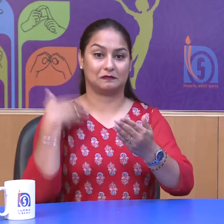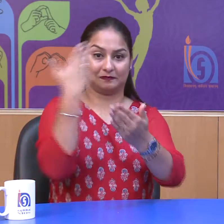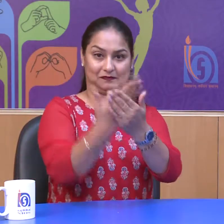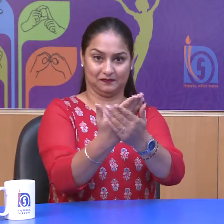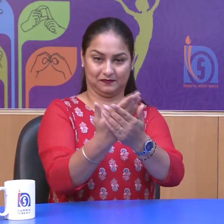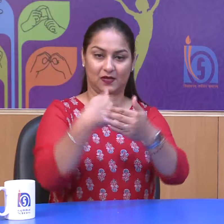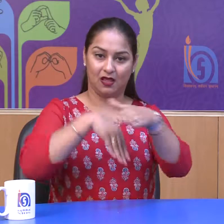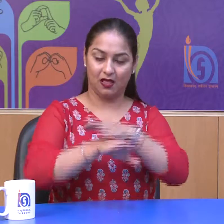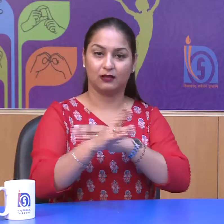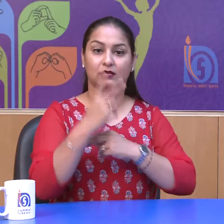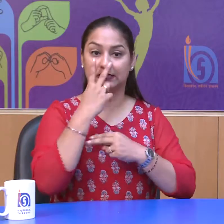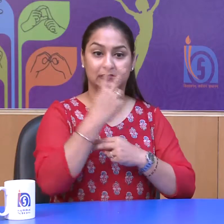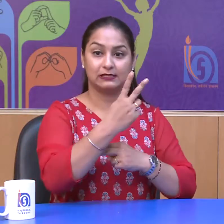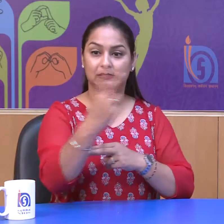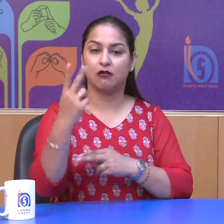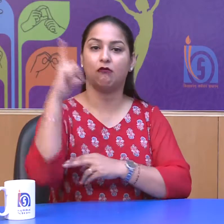to lead people.